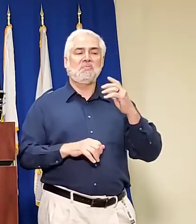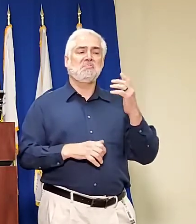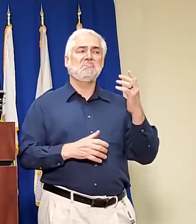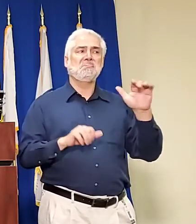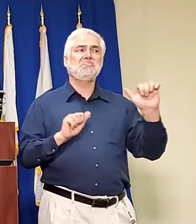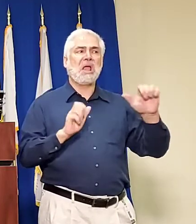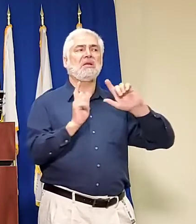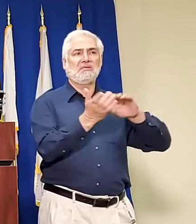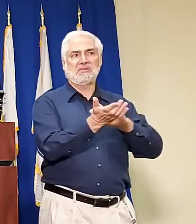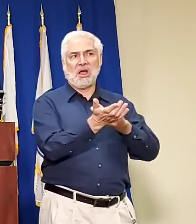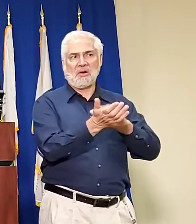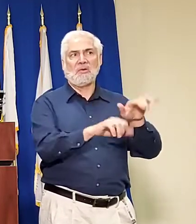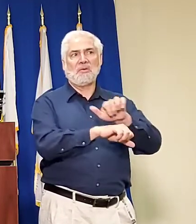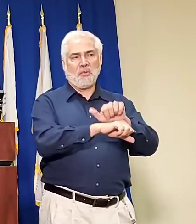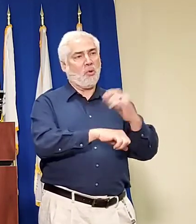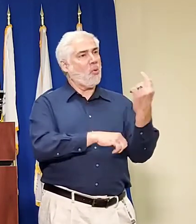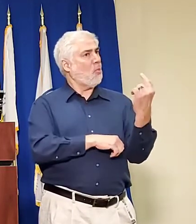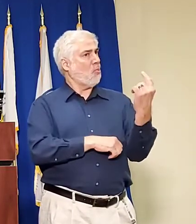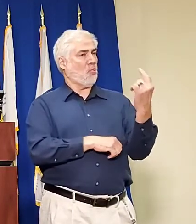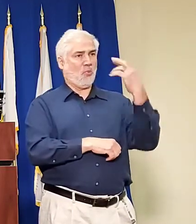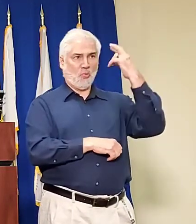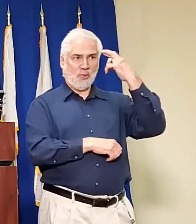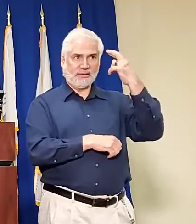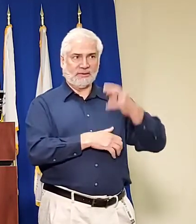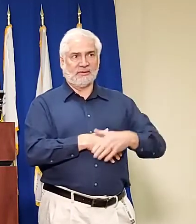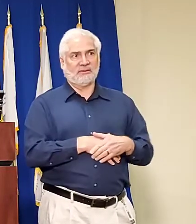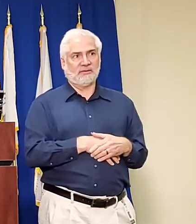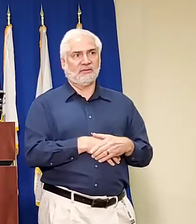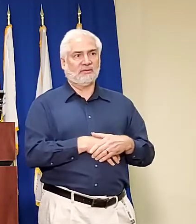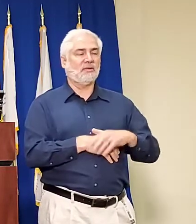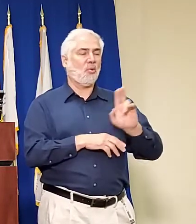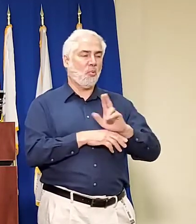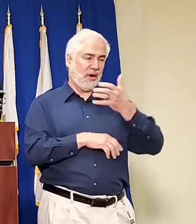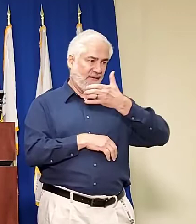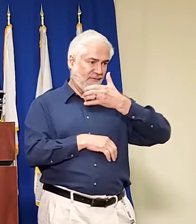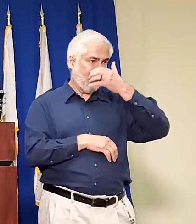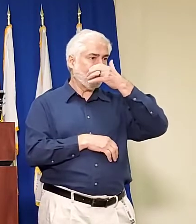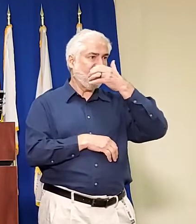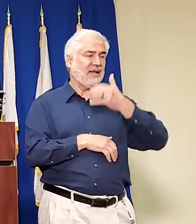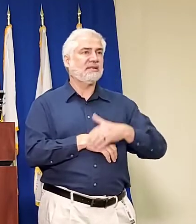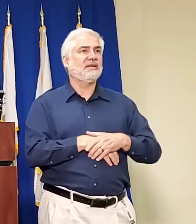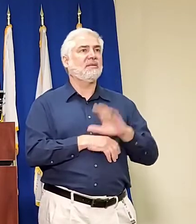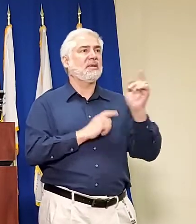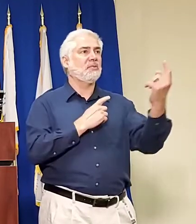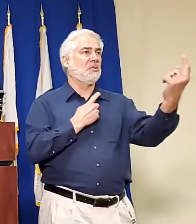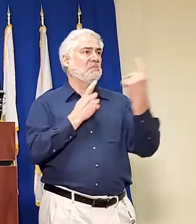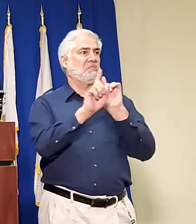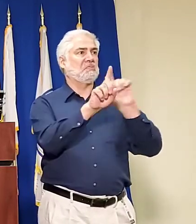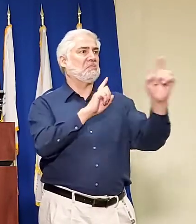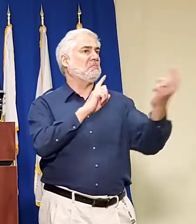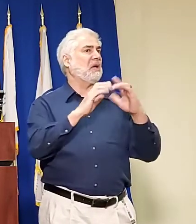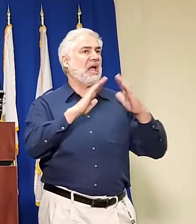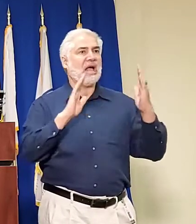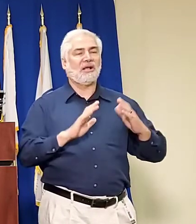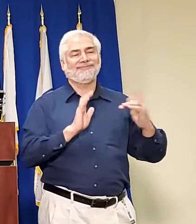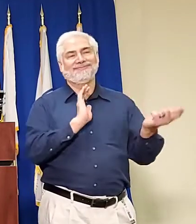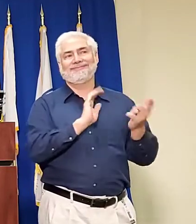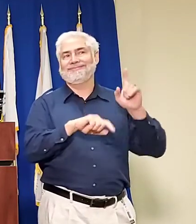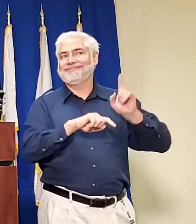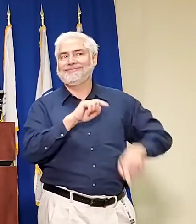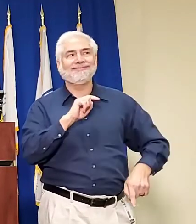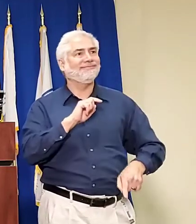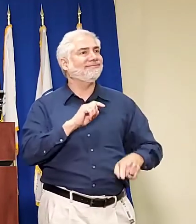to wear a face mask when they go for that appointment. And others can't come in and out of the house.